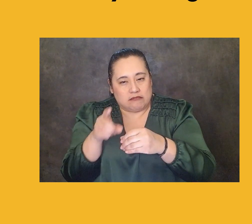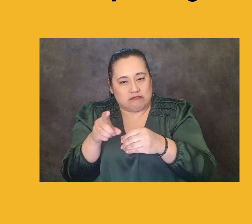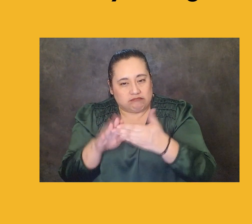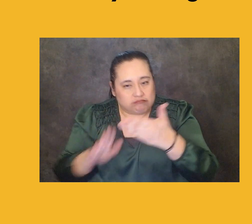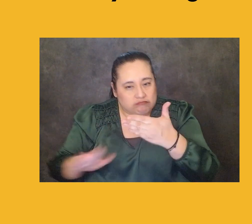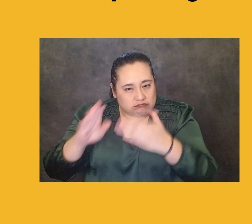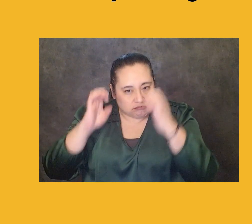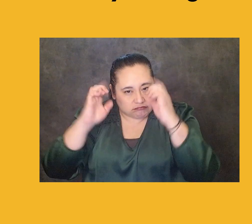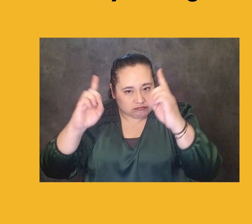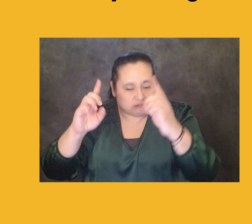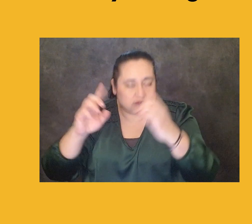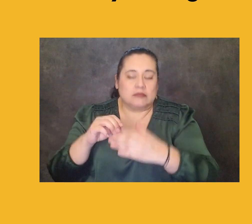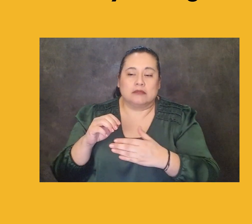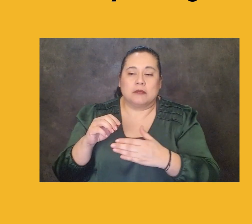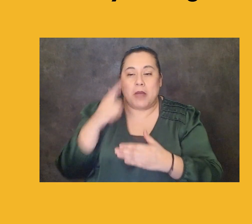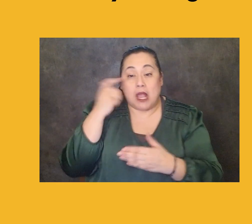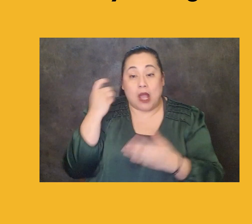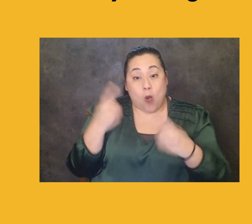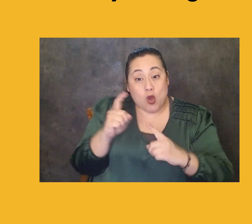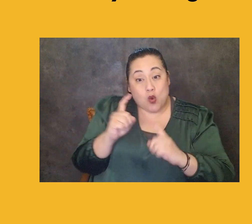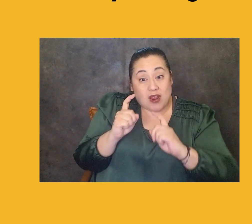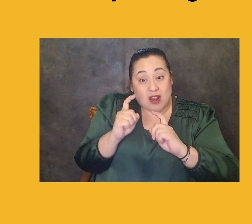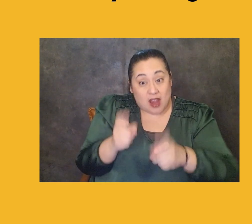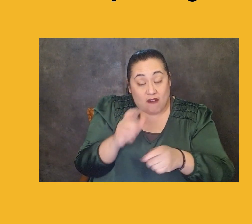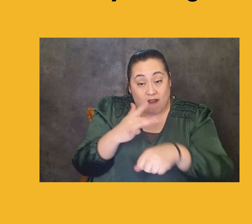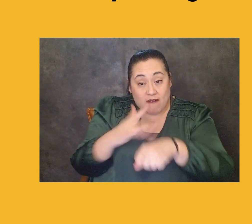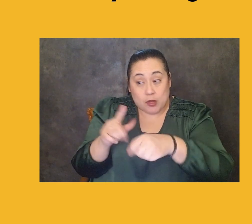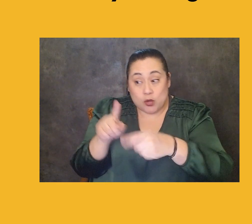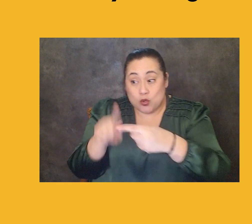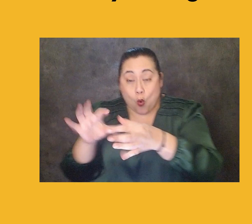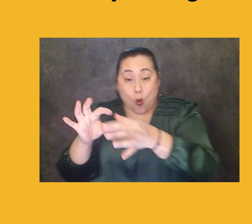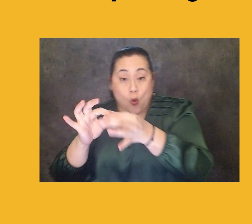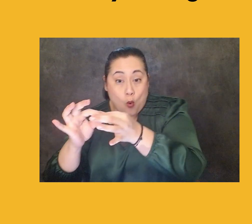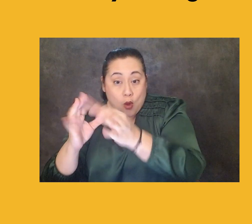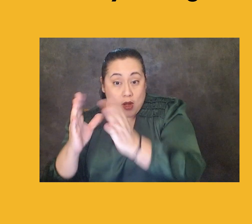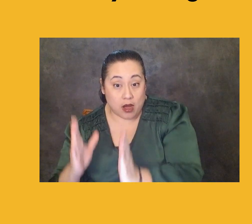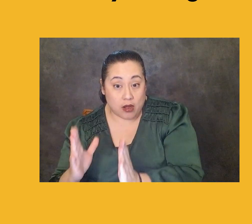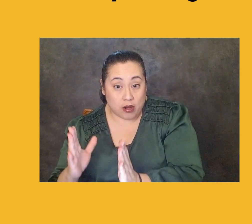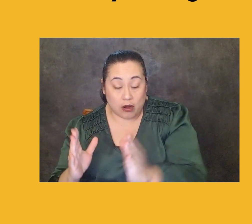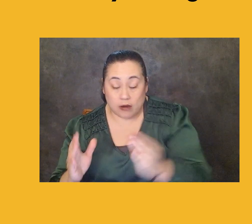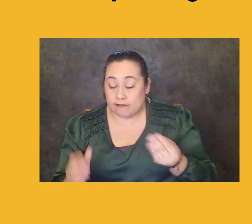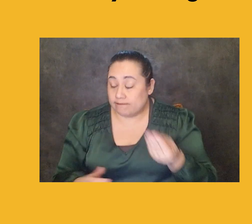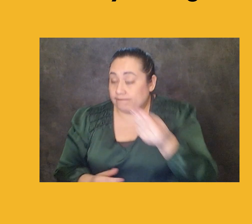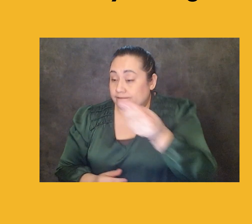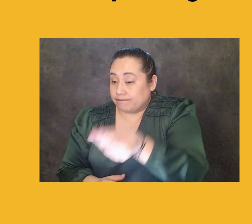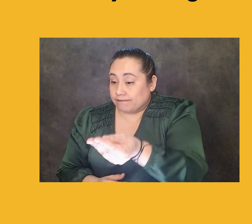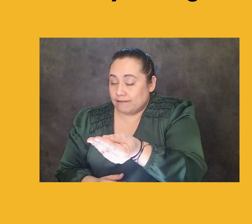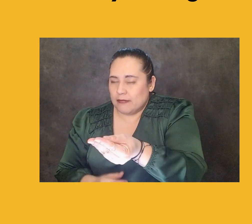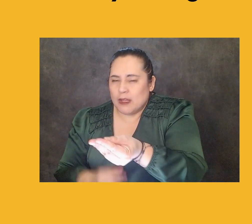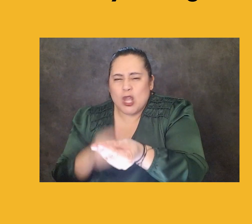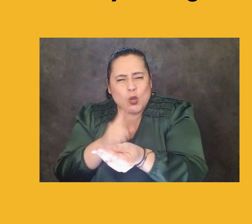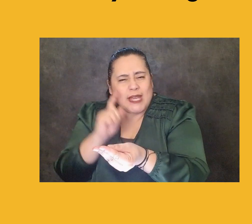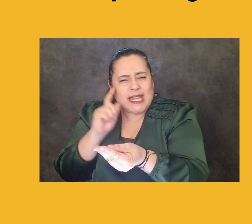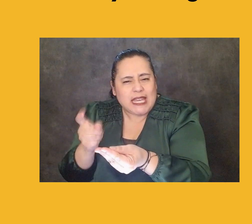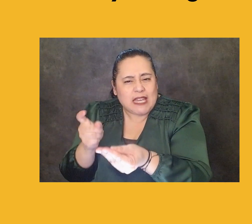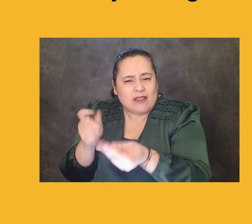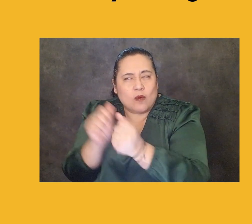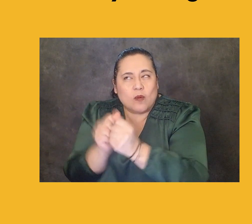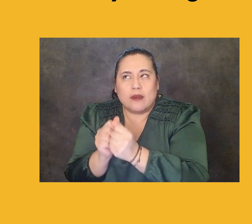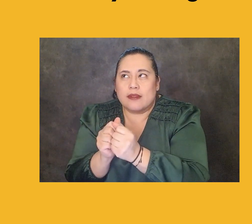in respect to community college. Because when you give your availability to a coordinator, you're also giving it